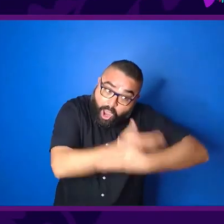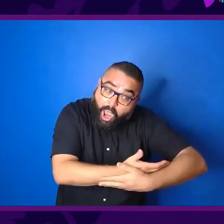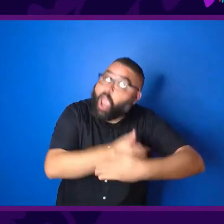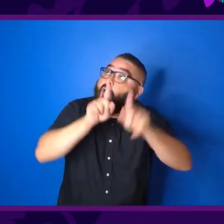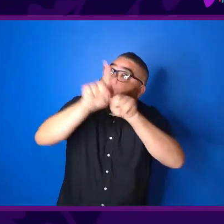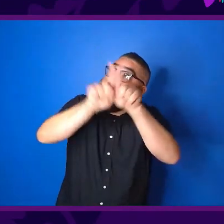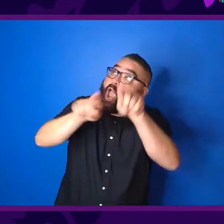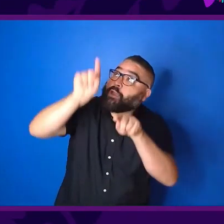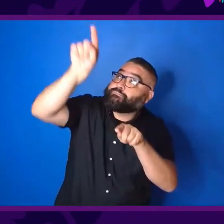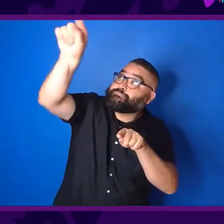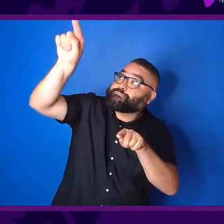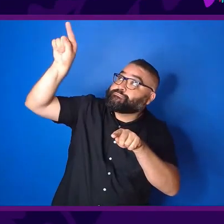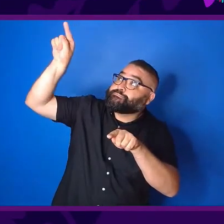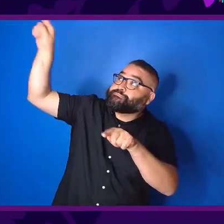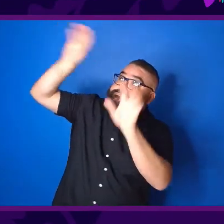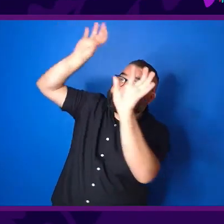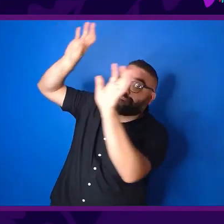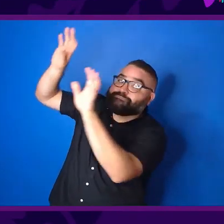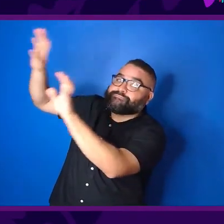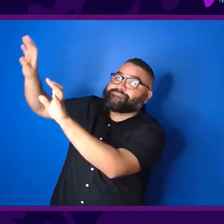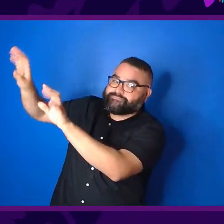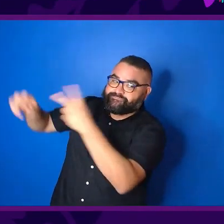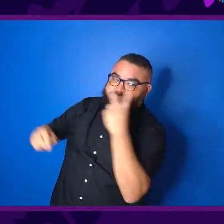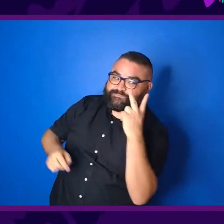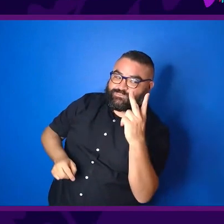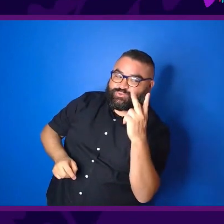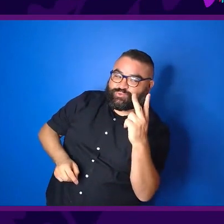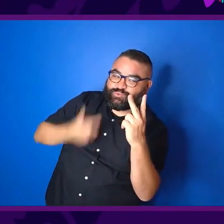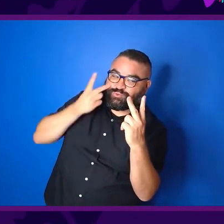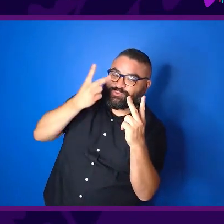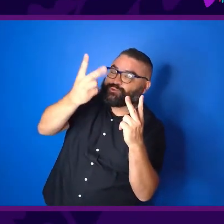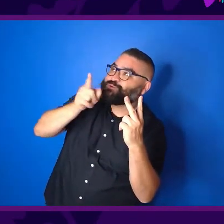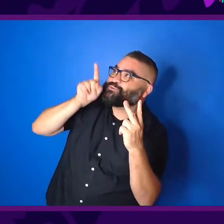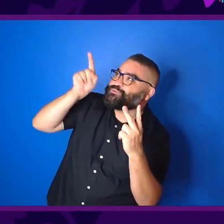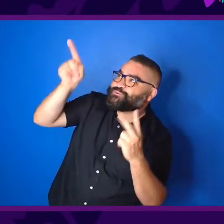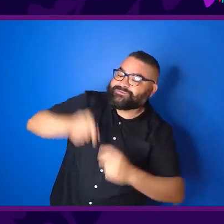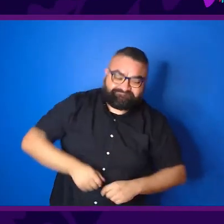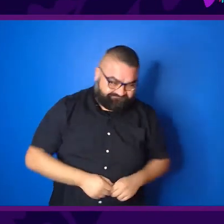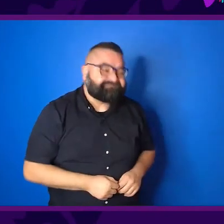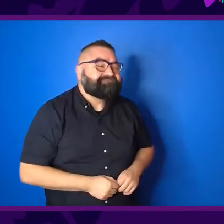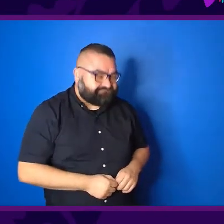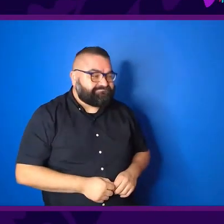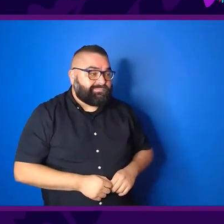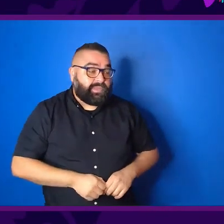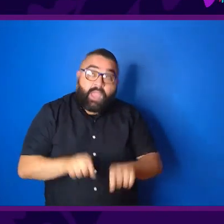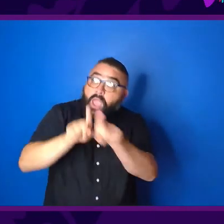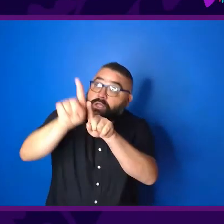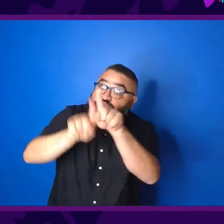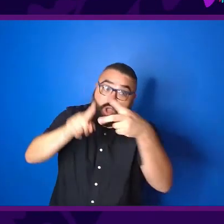quisiera bajarte dos.